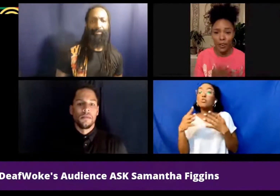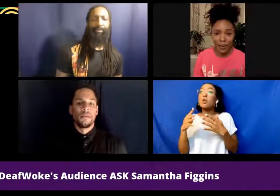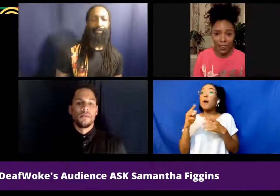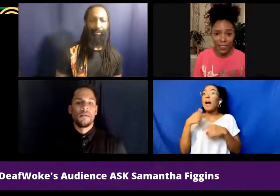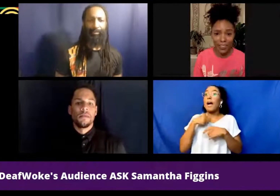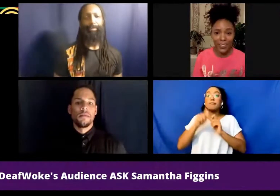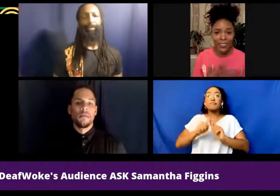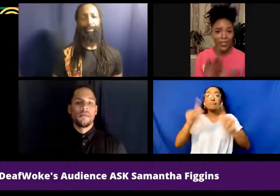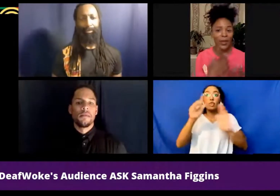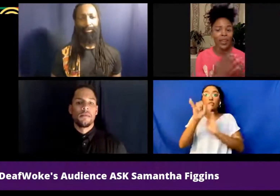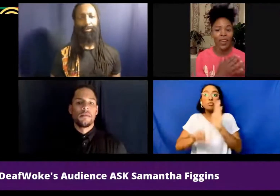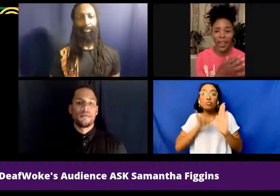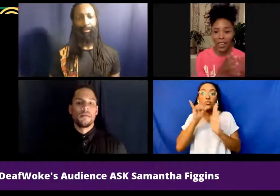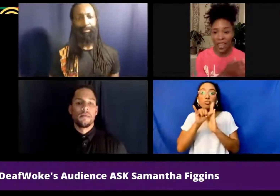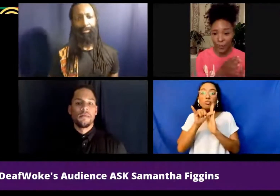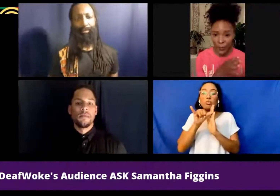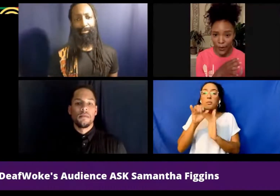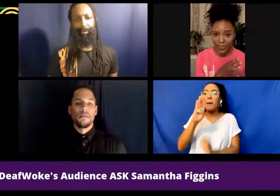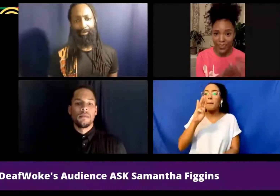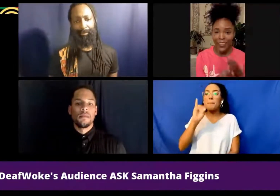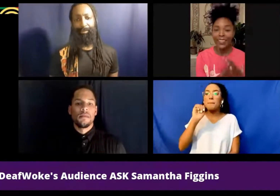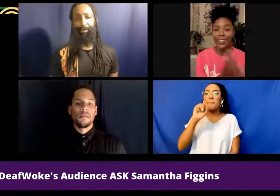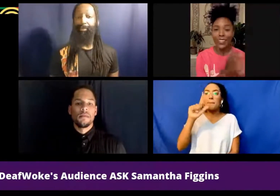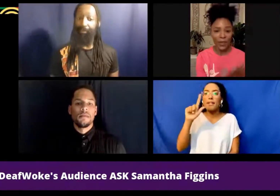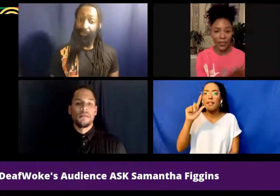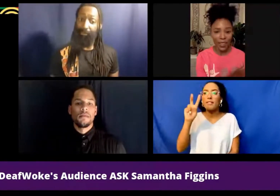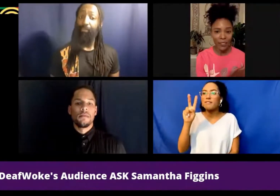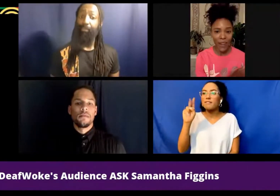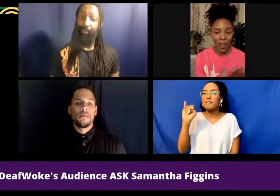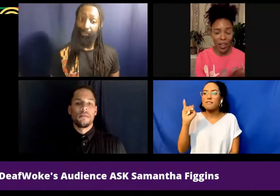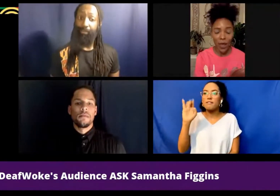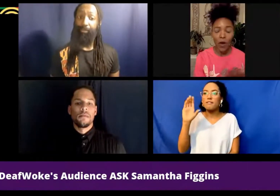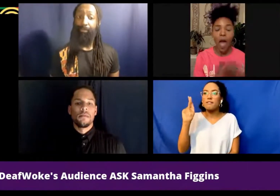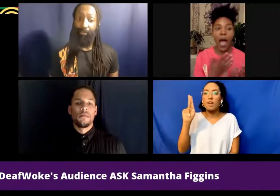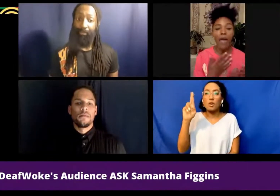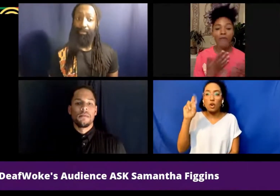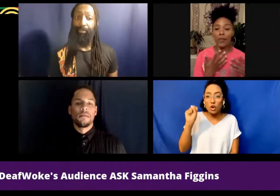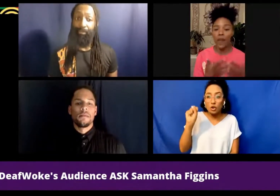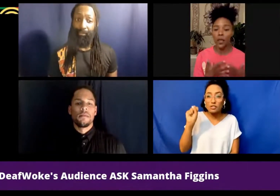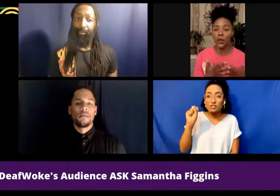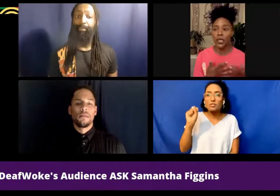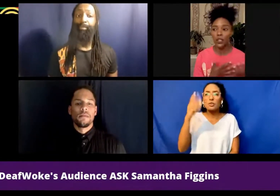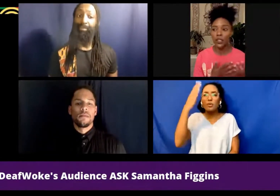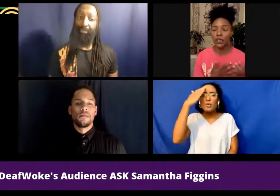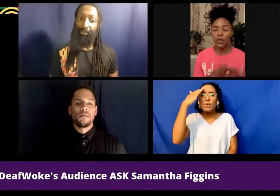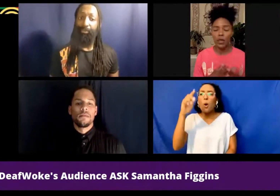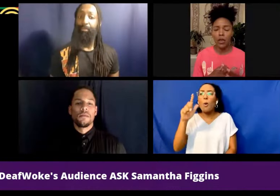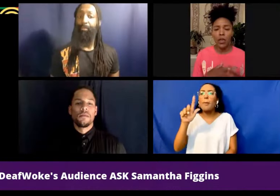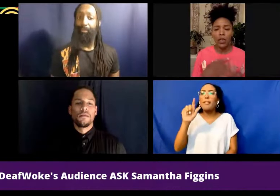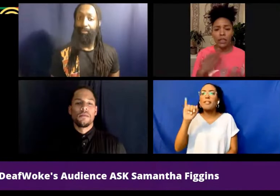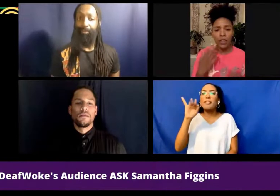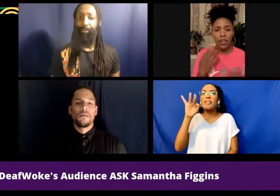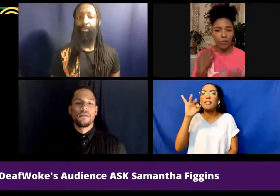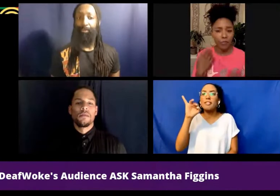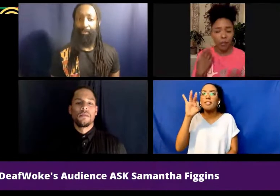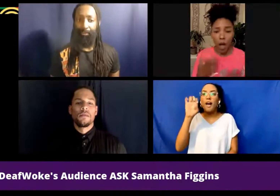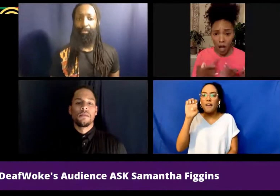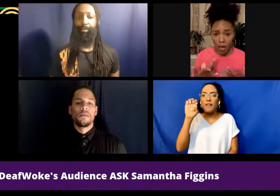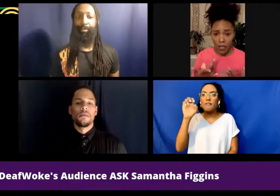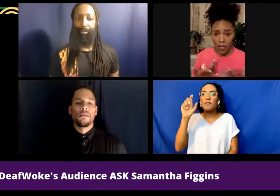Bill Vickers is somebody at Life Print. That's somebody that I follow. I have been following just